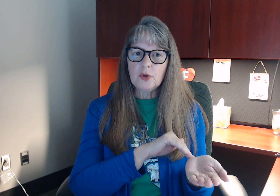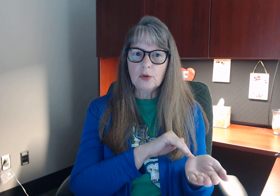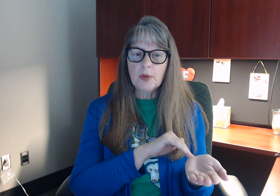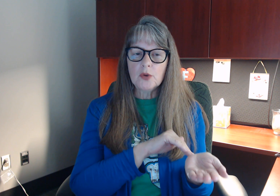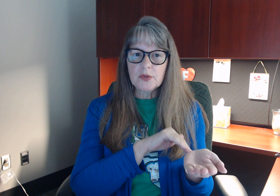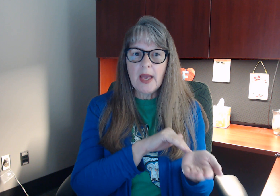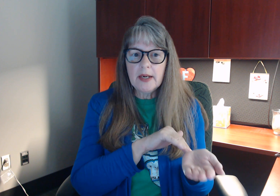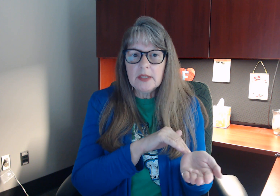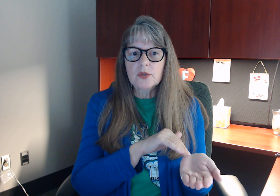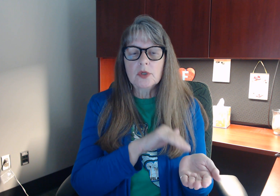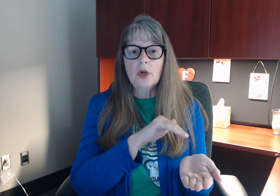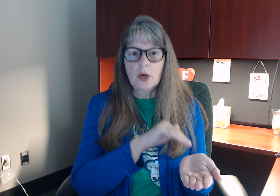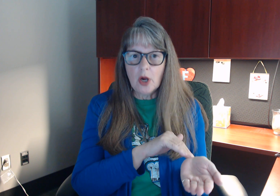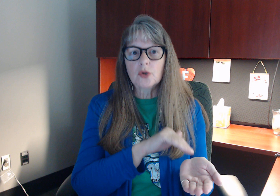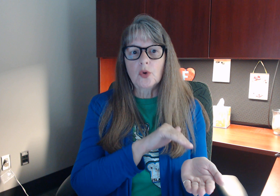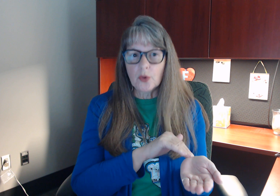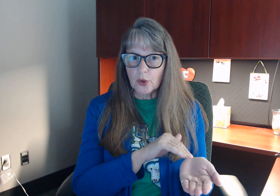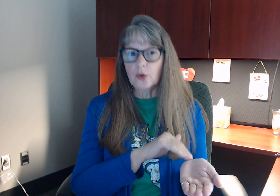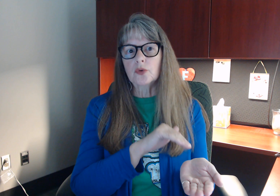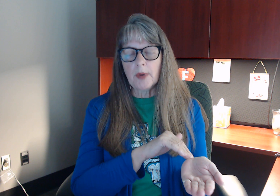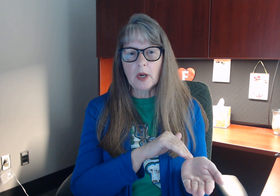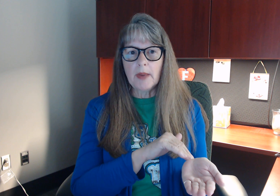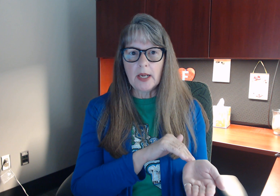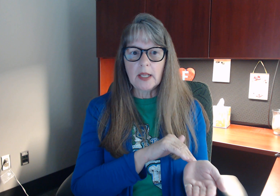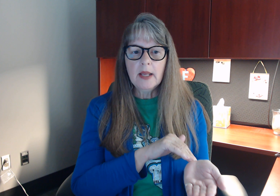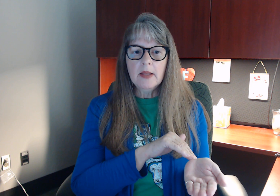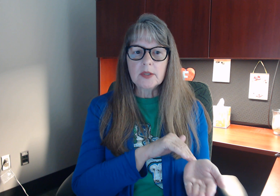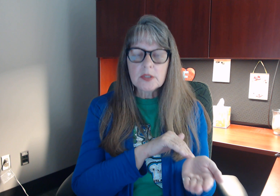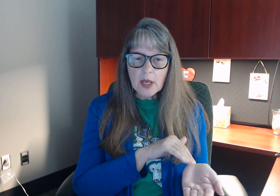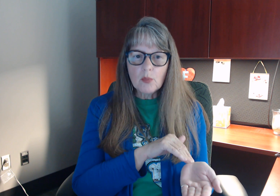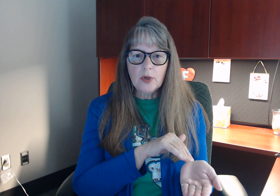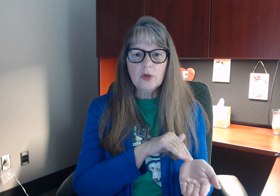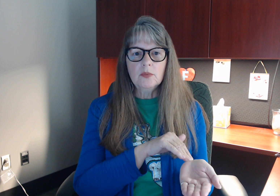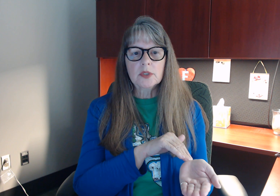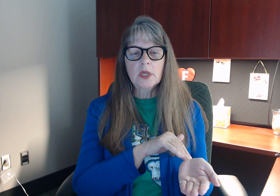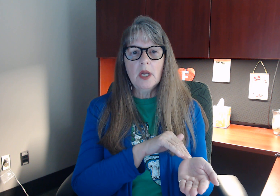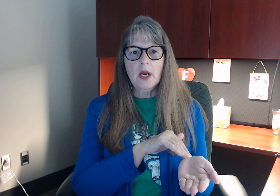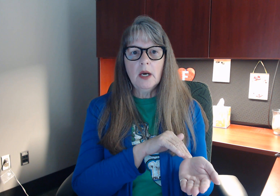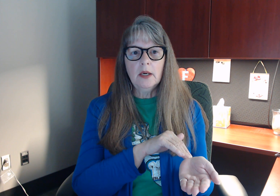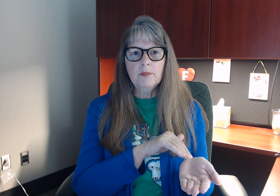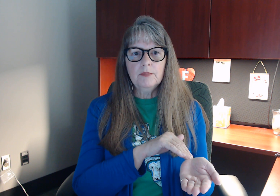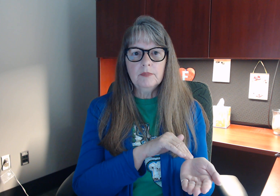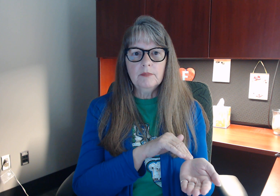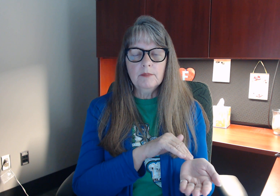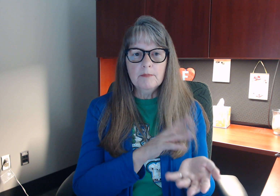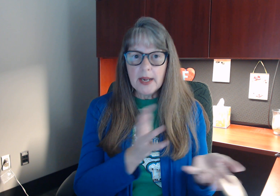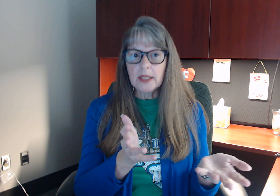pulse. That is a doctor or nurse or paramedic. That's someone who is medically